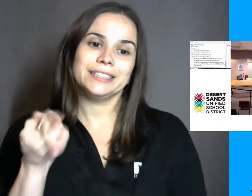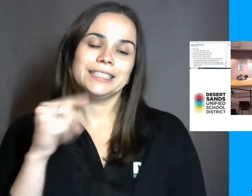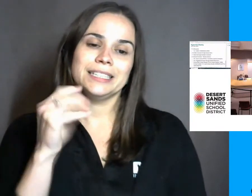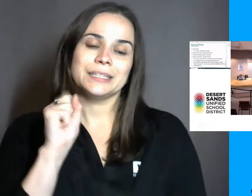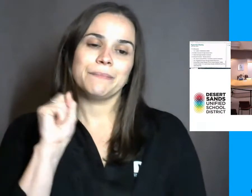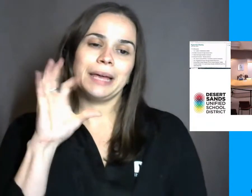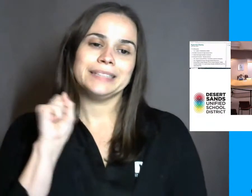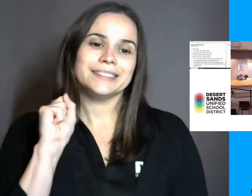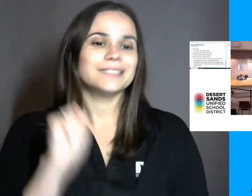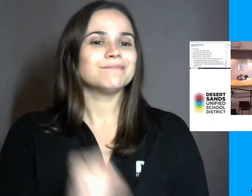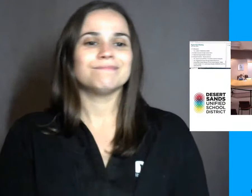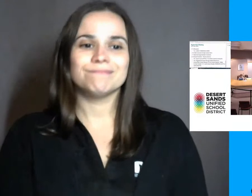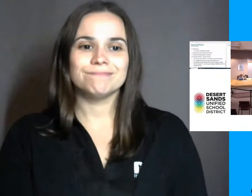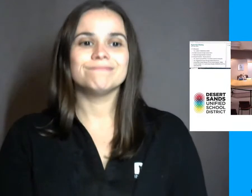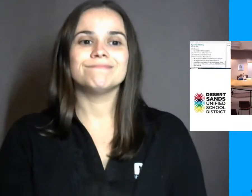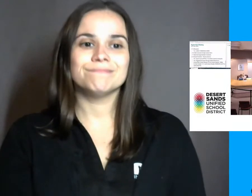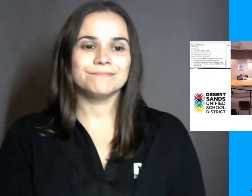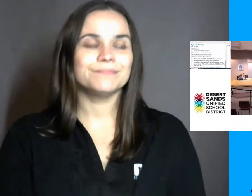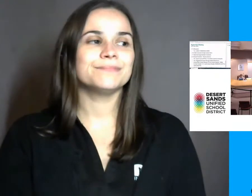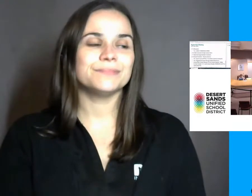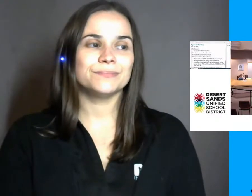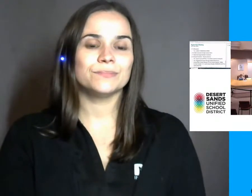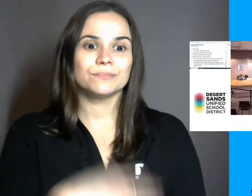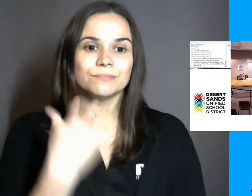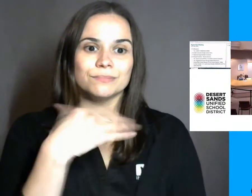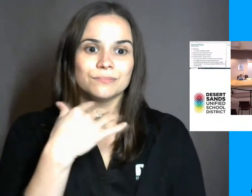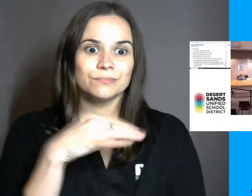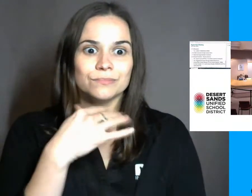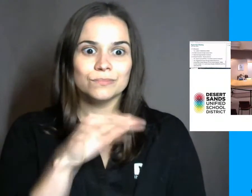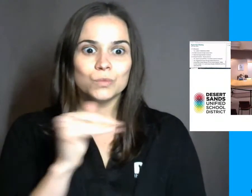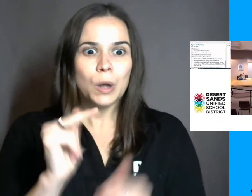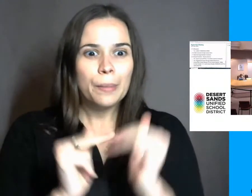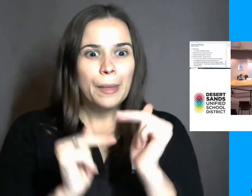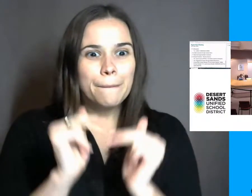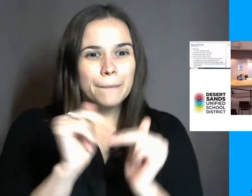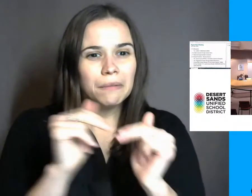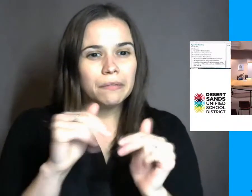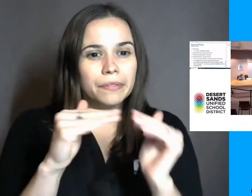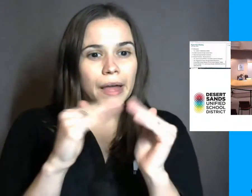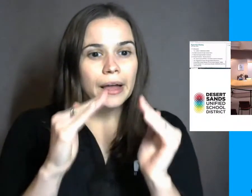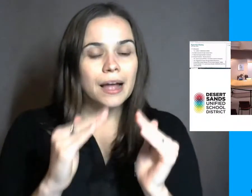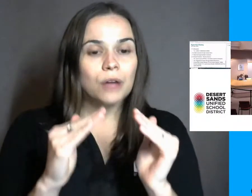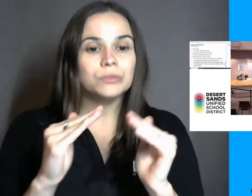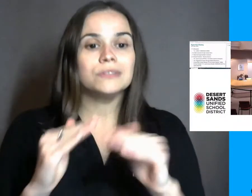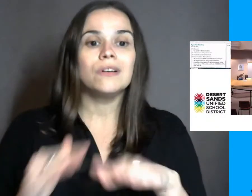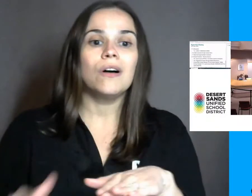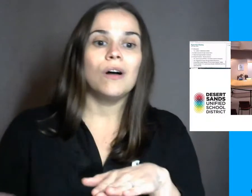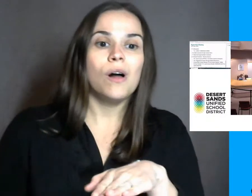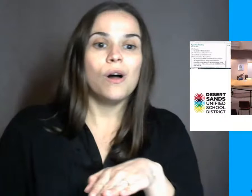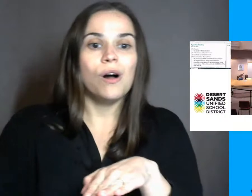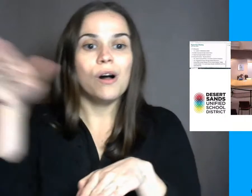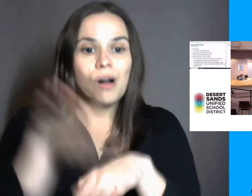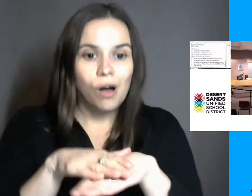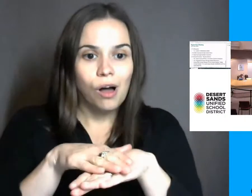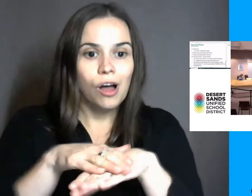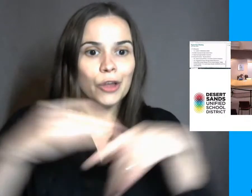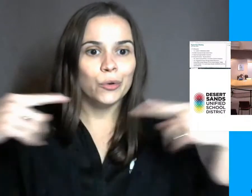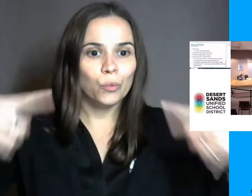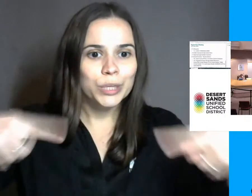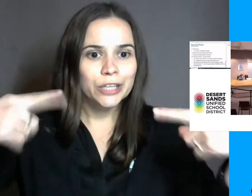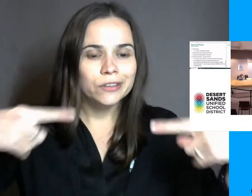really, I couldn't believe they actually built that house on top of the wheels, and they can just carry it everywhere.